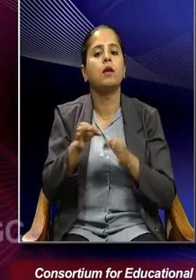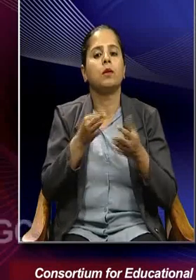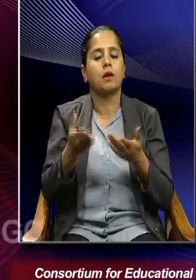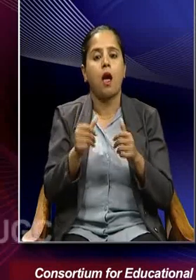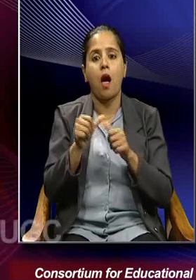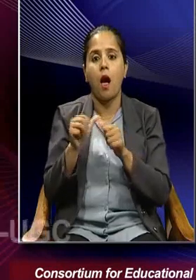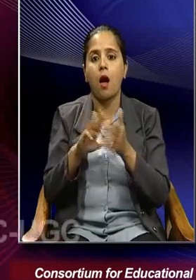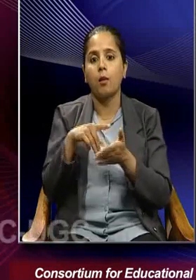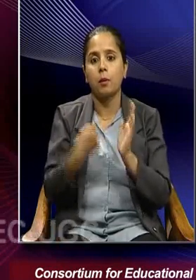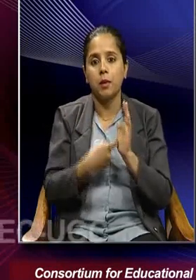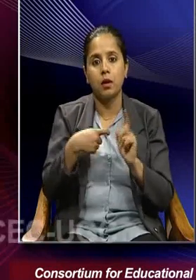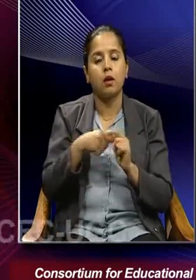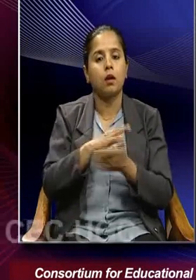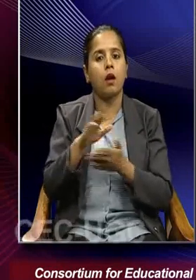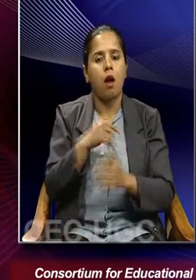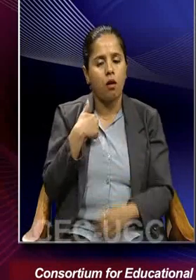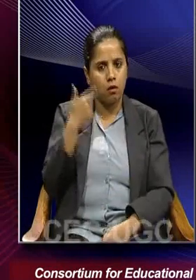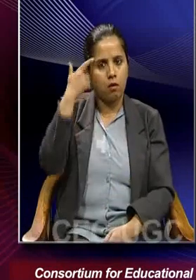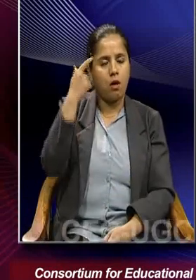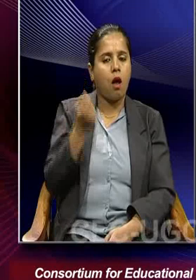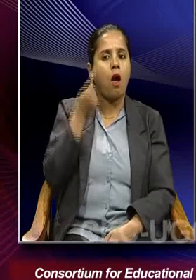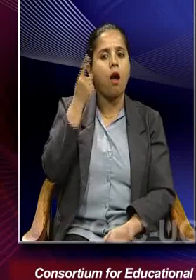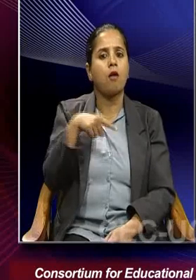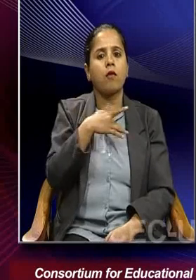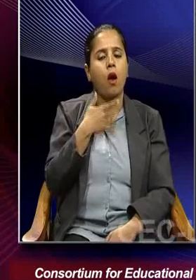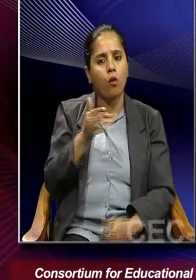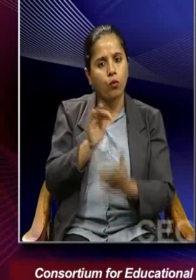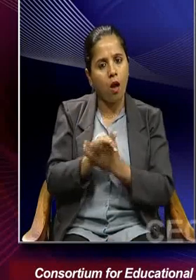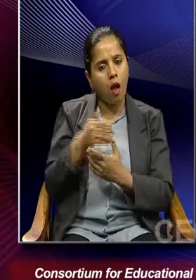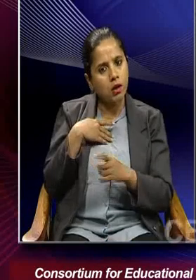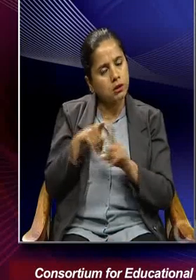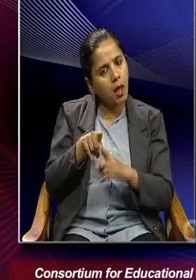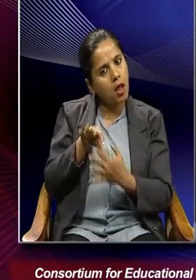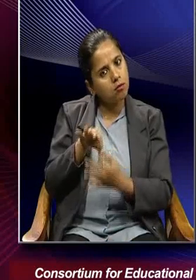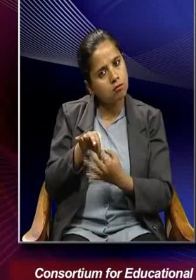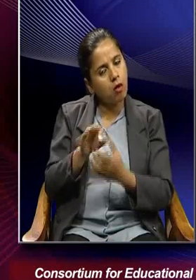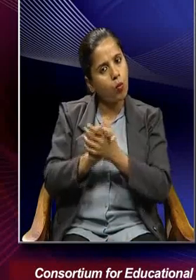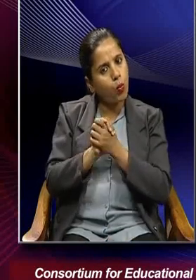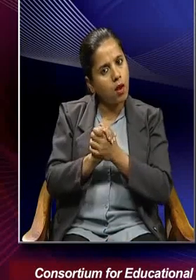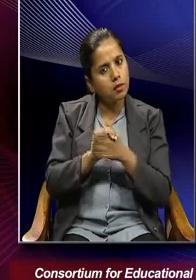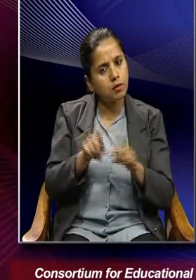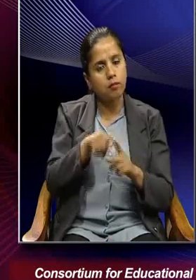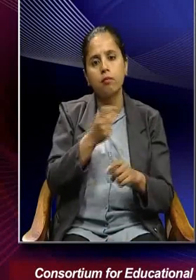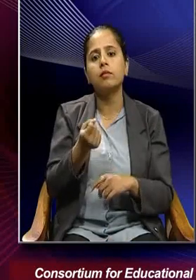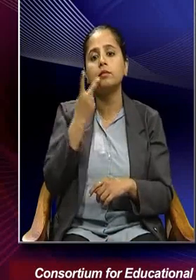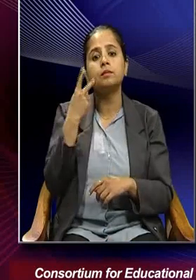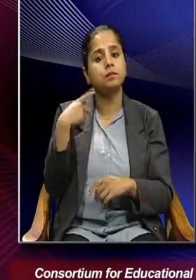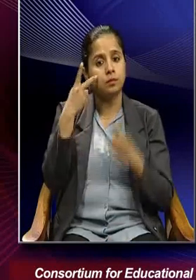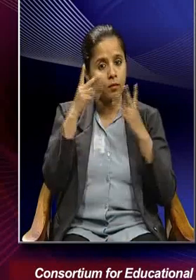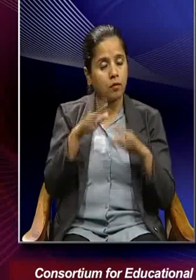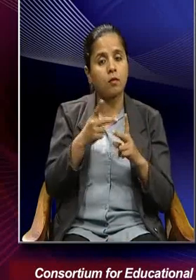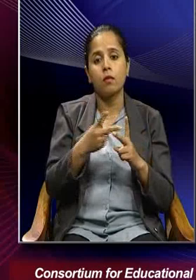Khan also realizes this and he becomes their friend in that sense. And we also see that